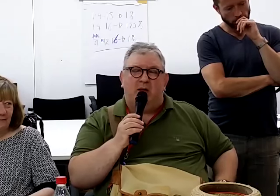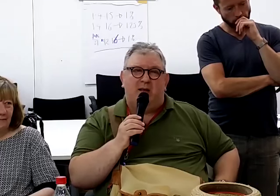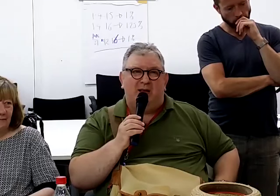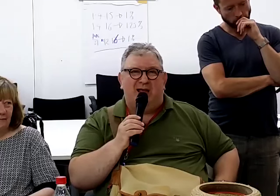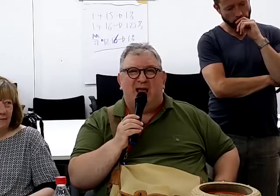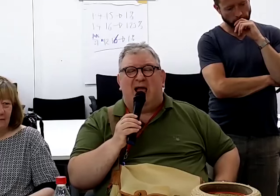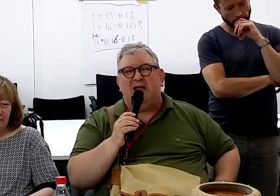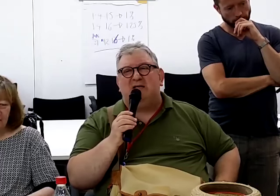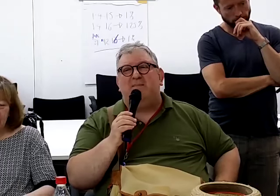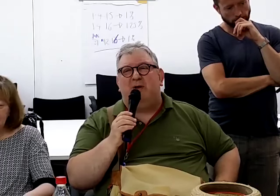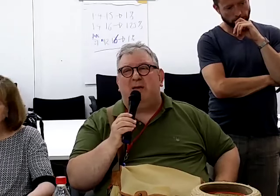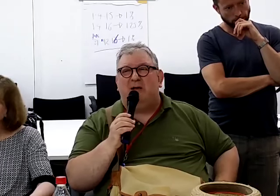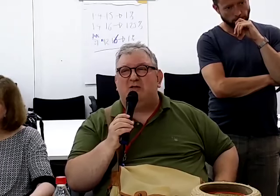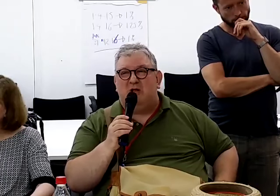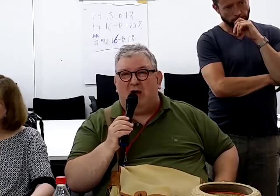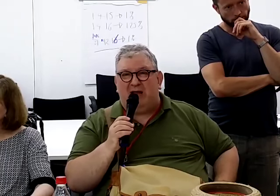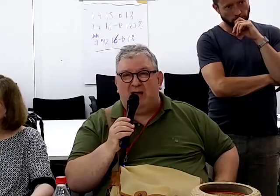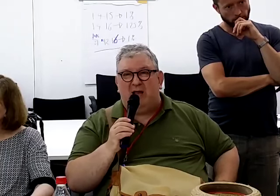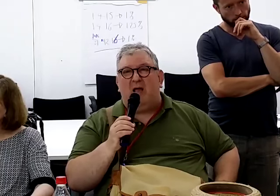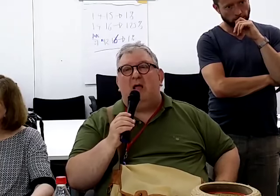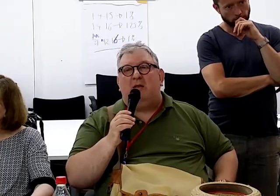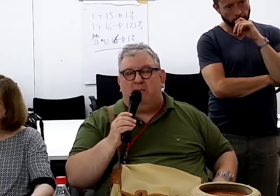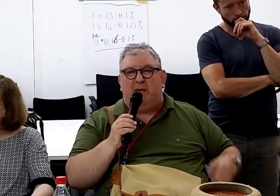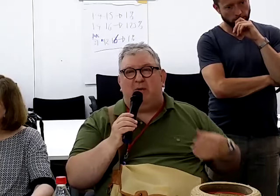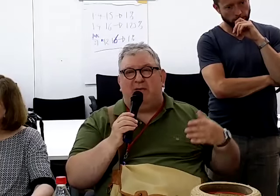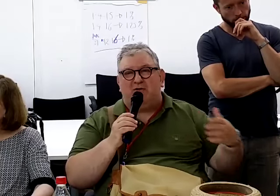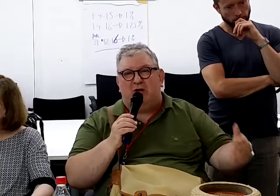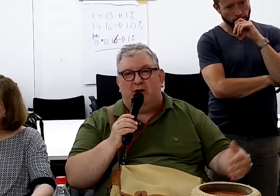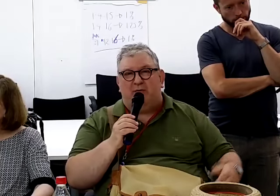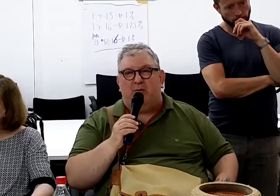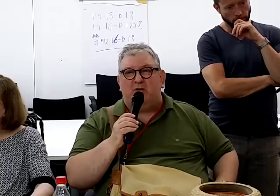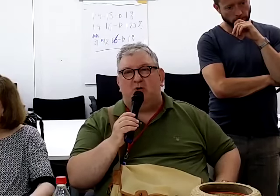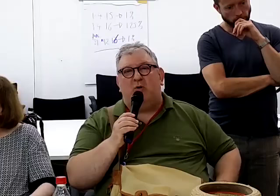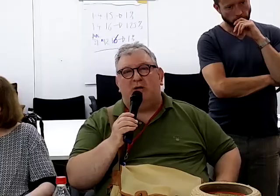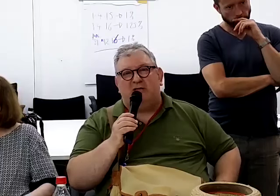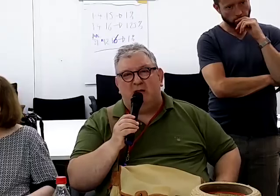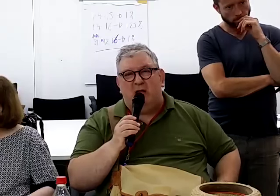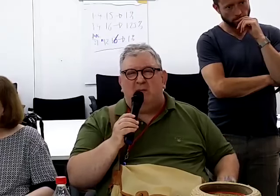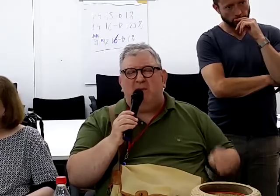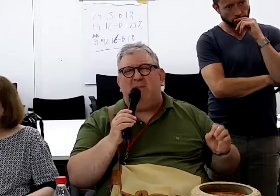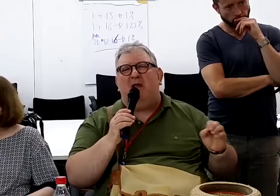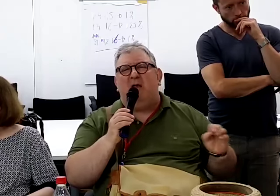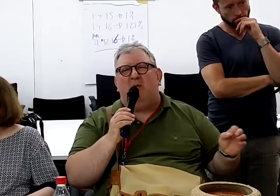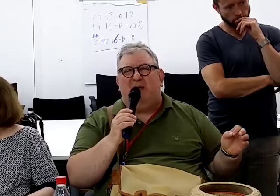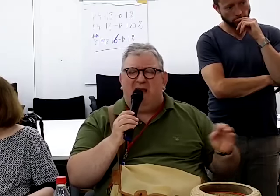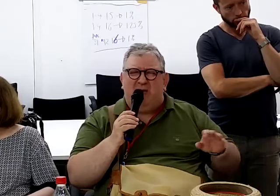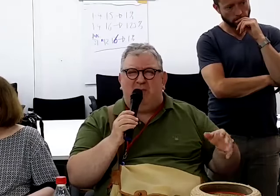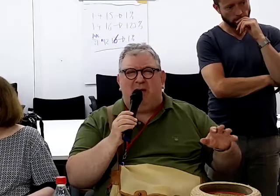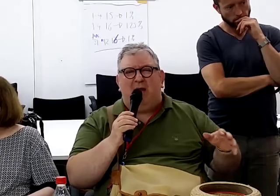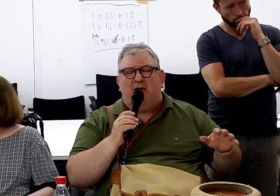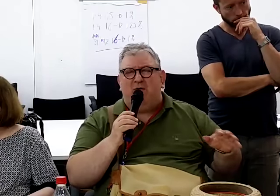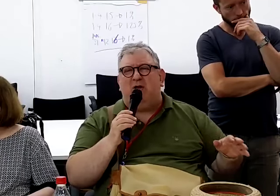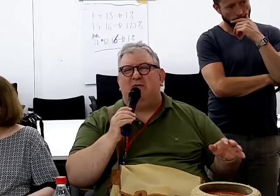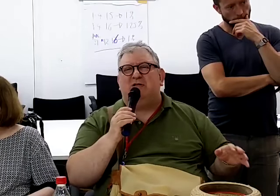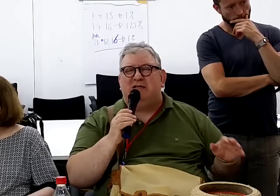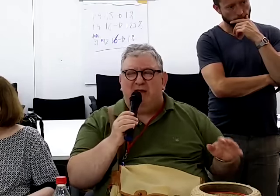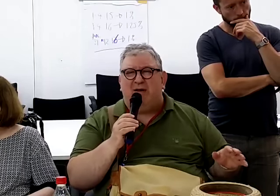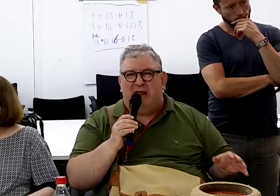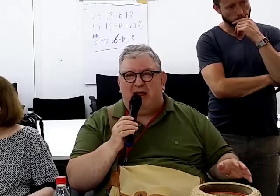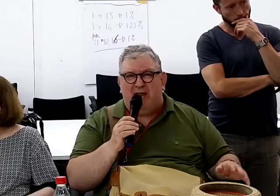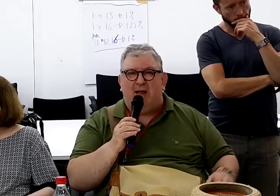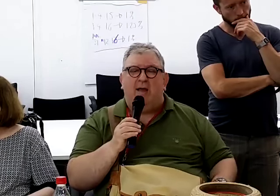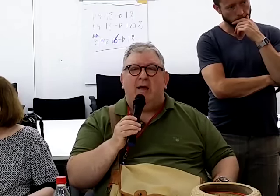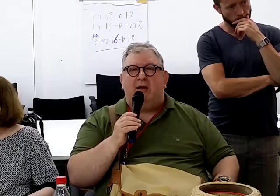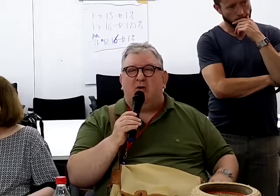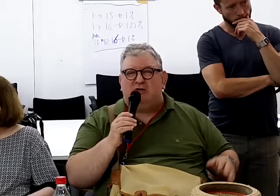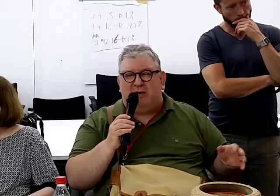in government, acting pretty much like people on the other side of the room, the Tories. Maybe a little bit, a few differences